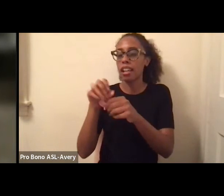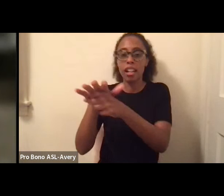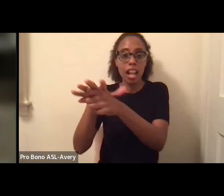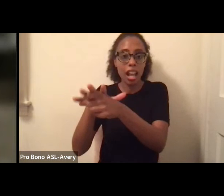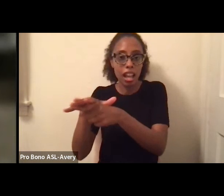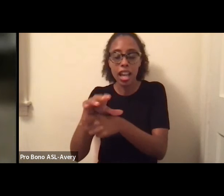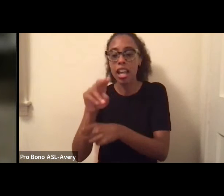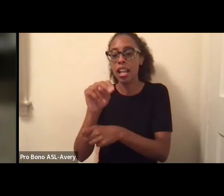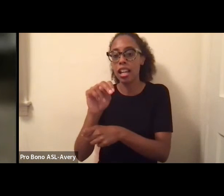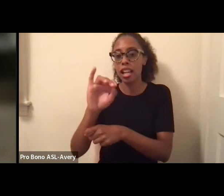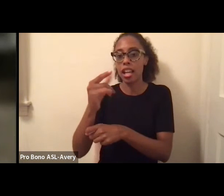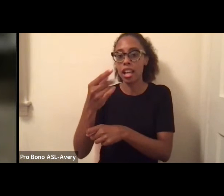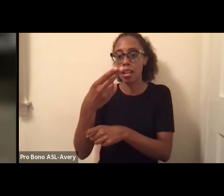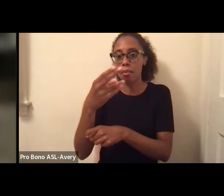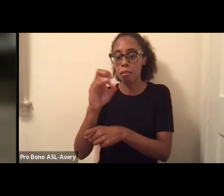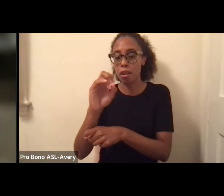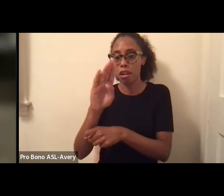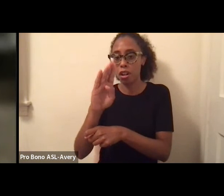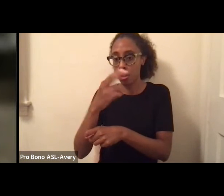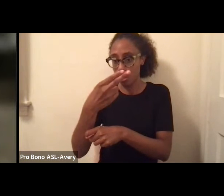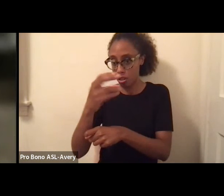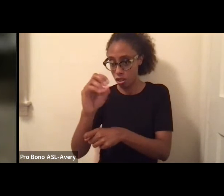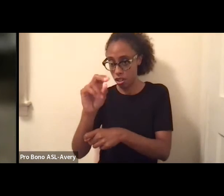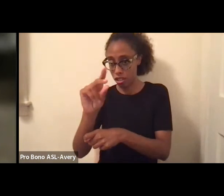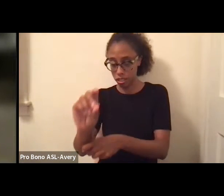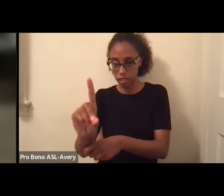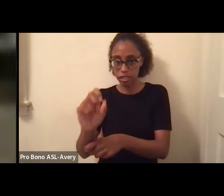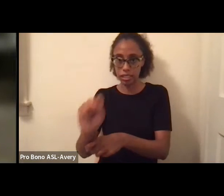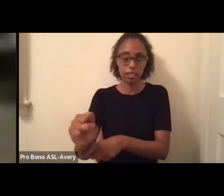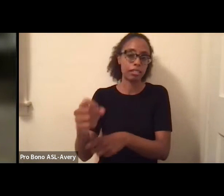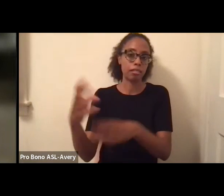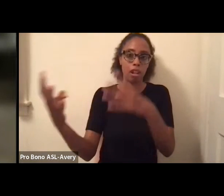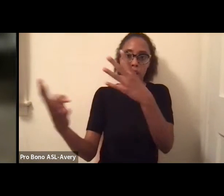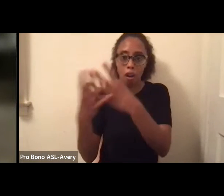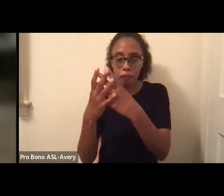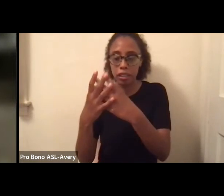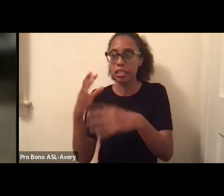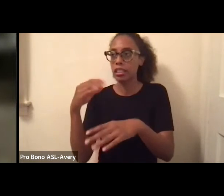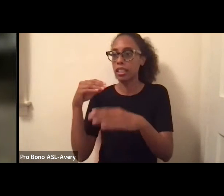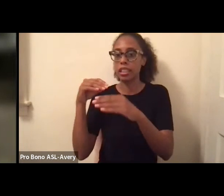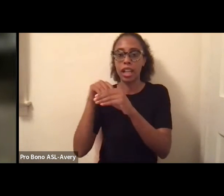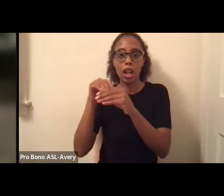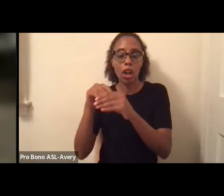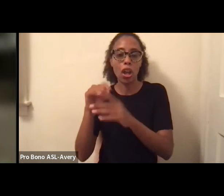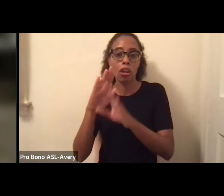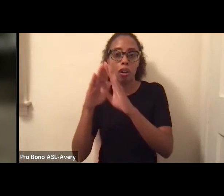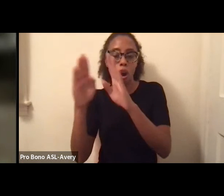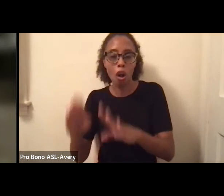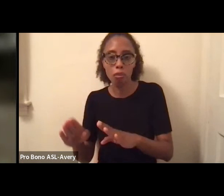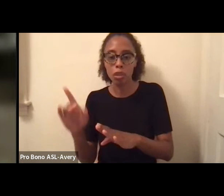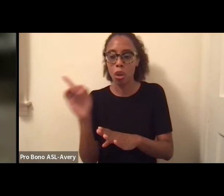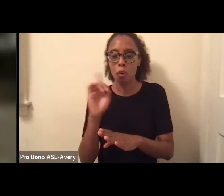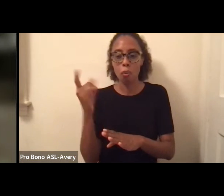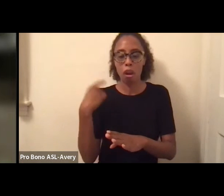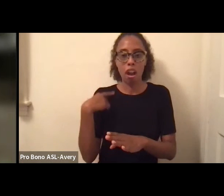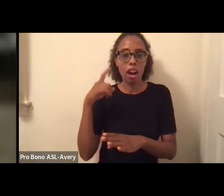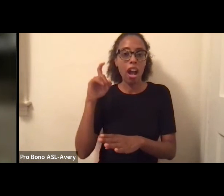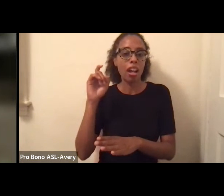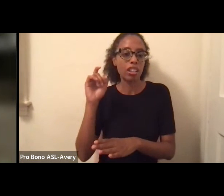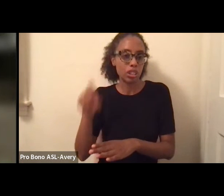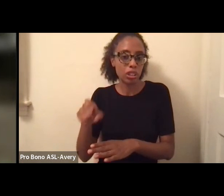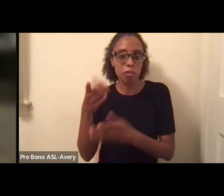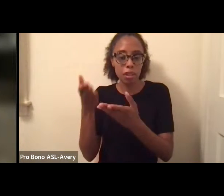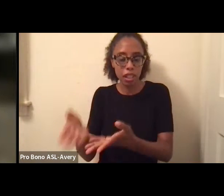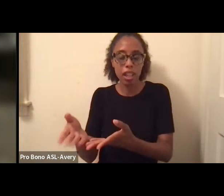the homes. Where I am meant to be, in a space working with men, finding ways to engage them about